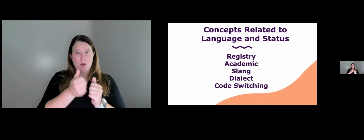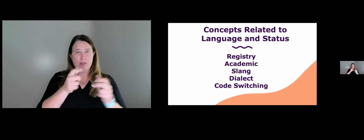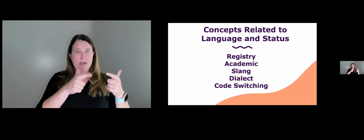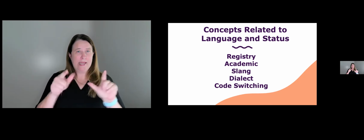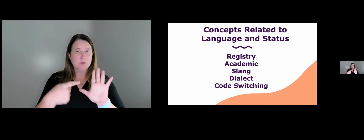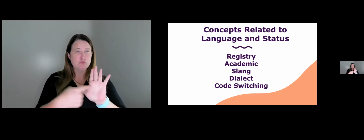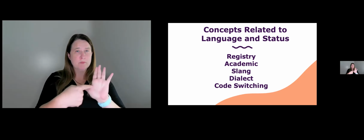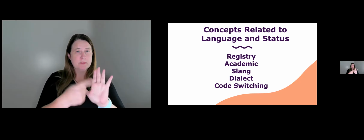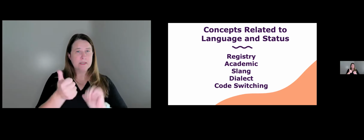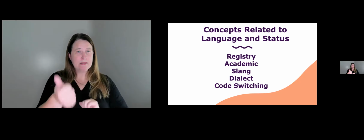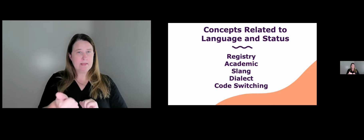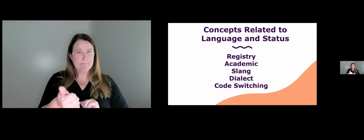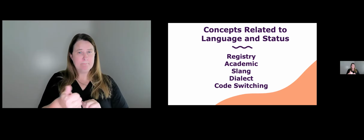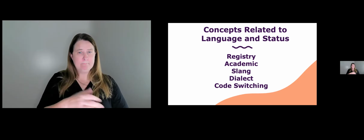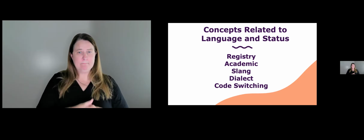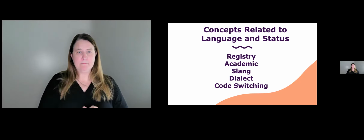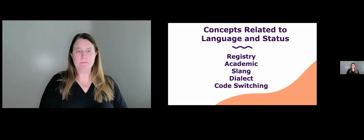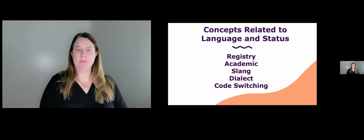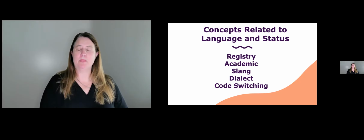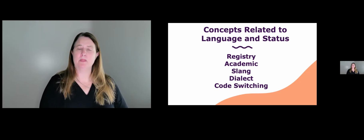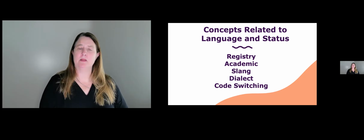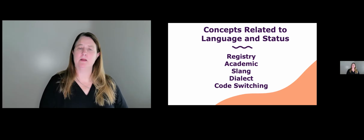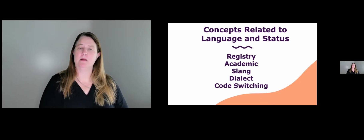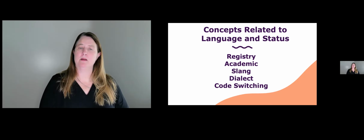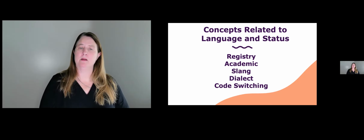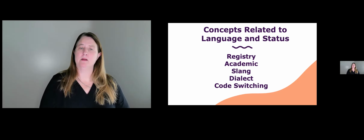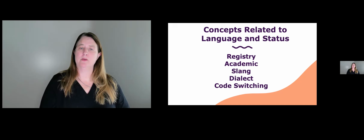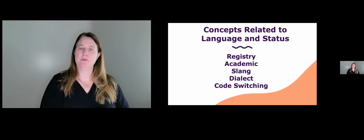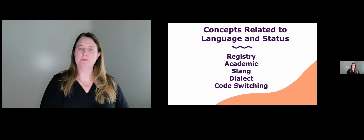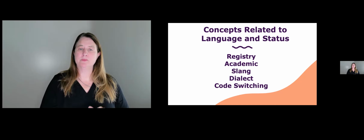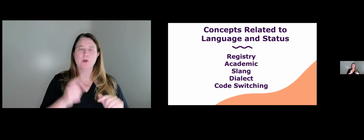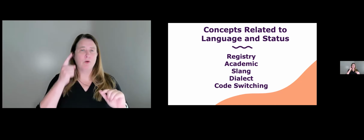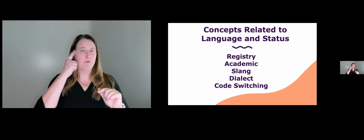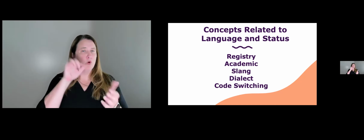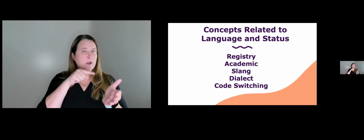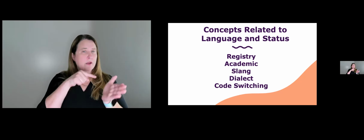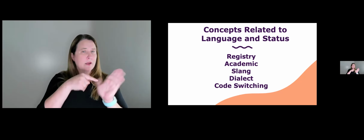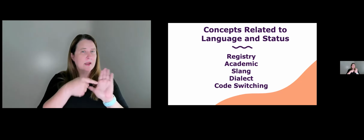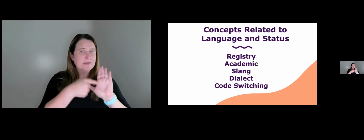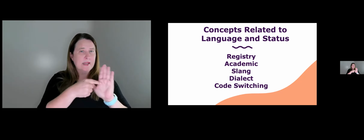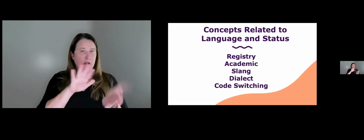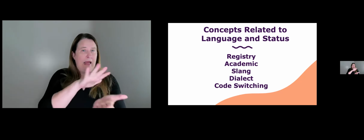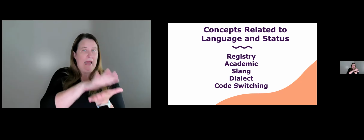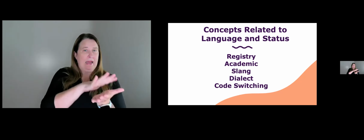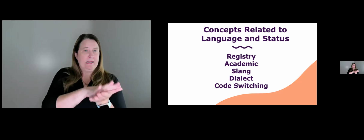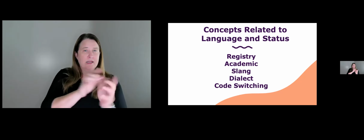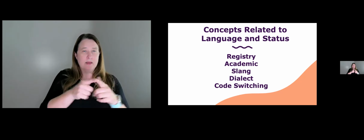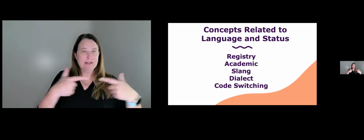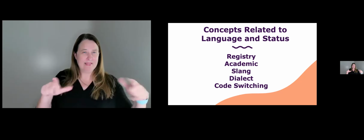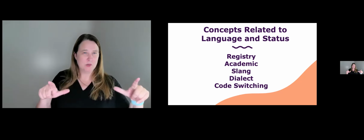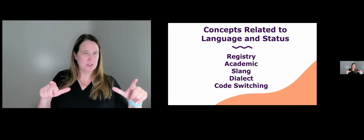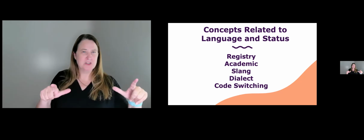the person's role, and how they use language to express themselves. So,